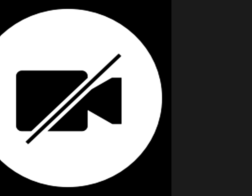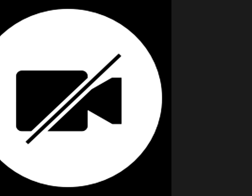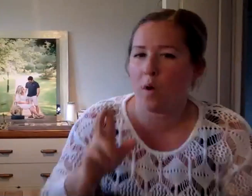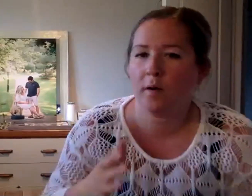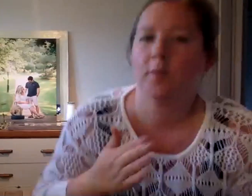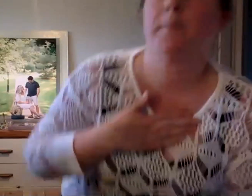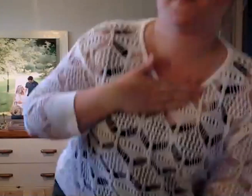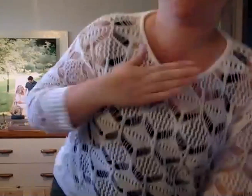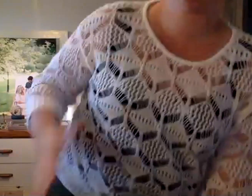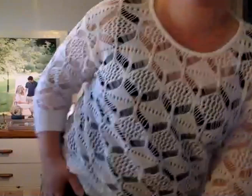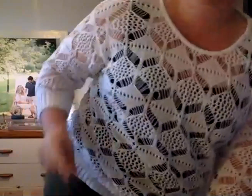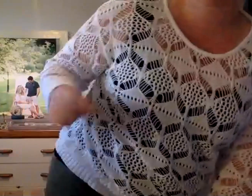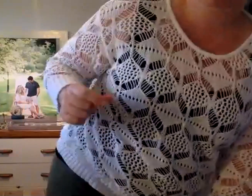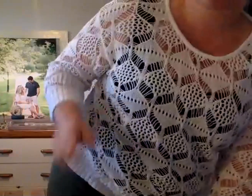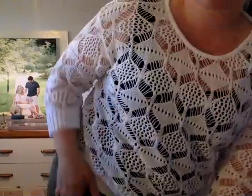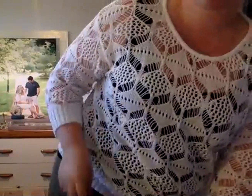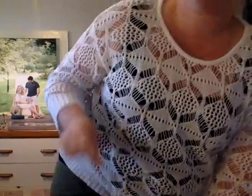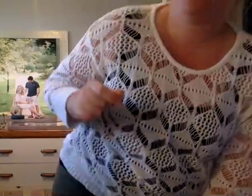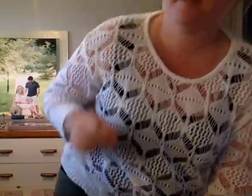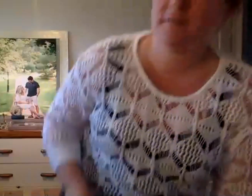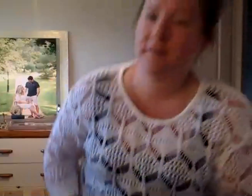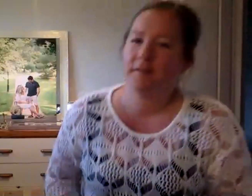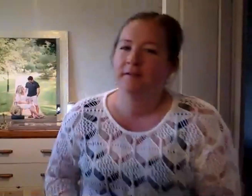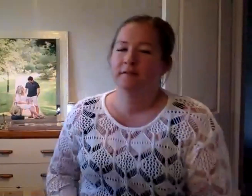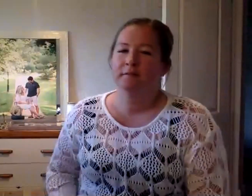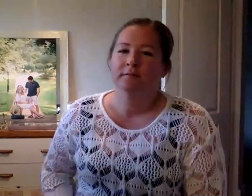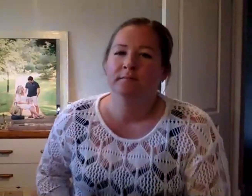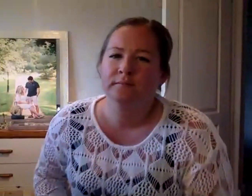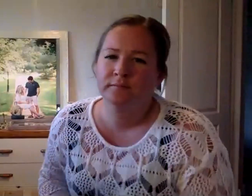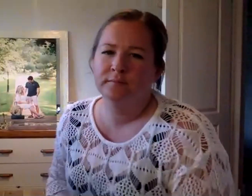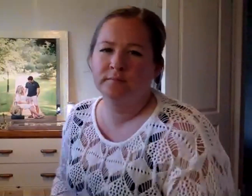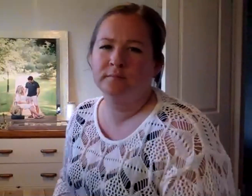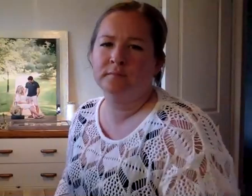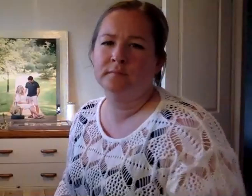My dog, or you stand up, my dog. It's like you're calling your dog.